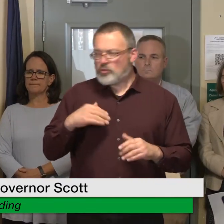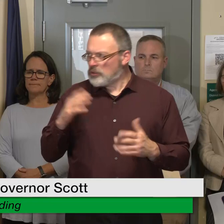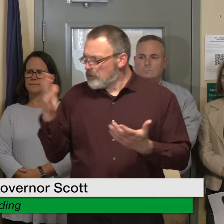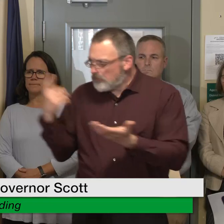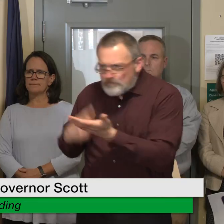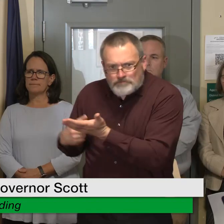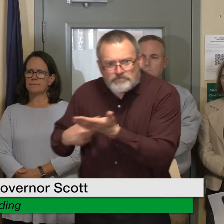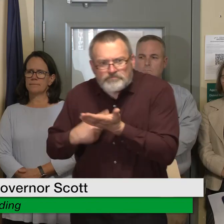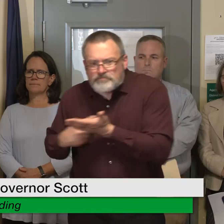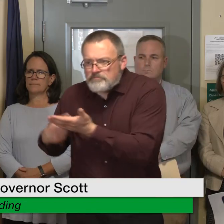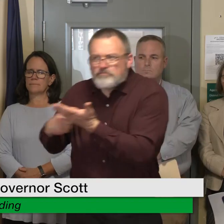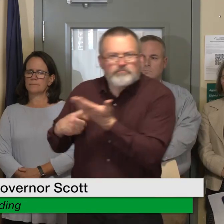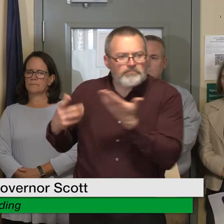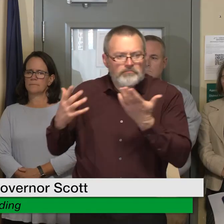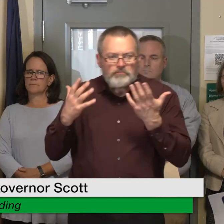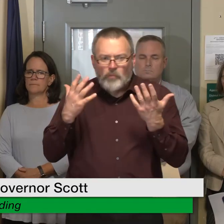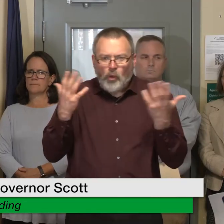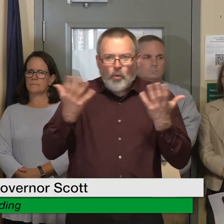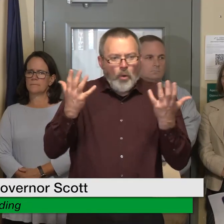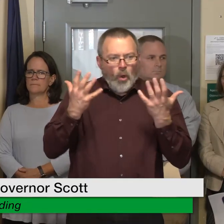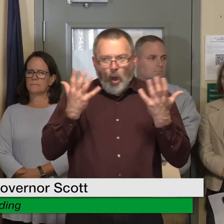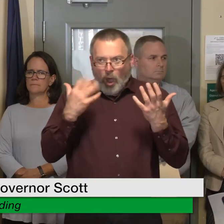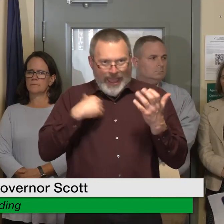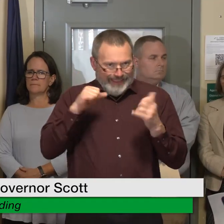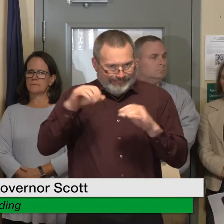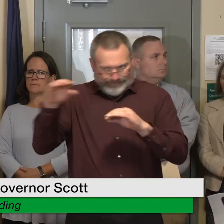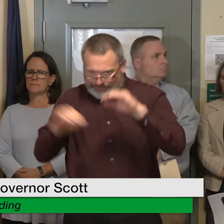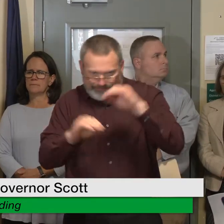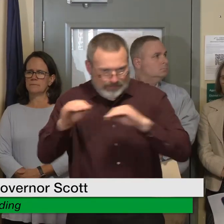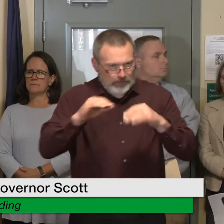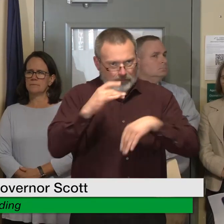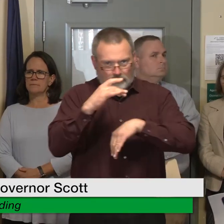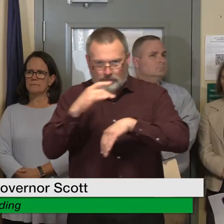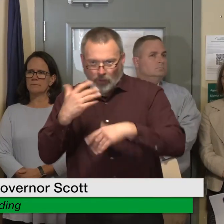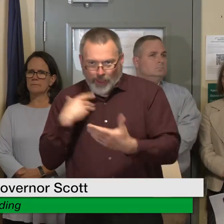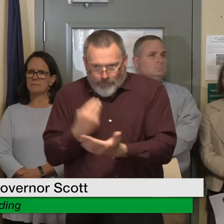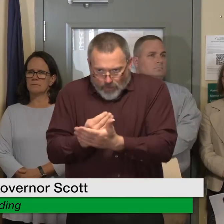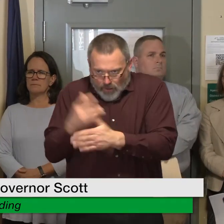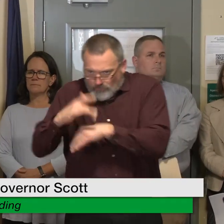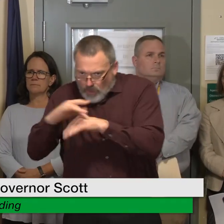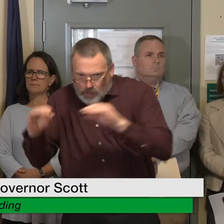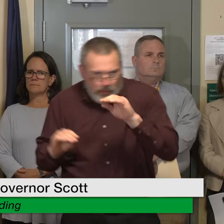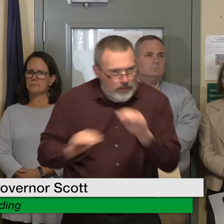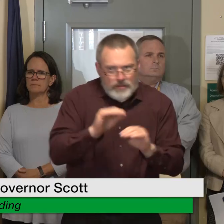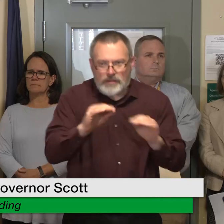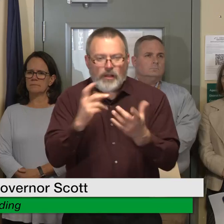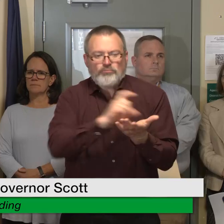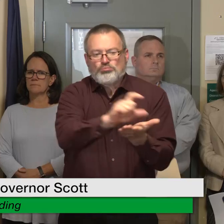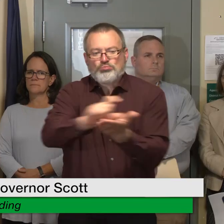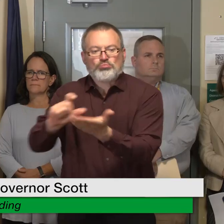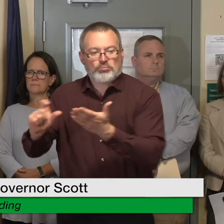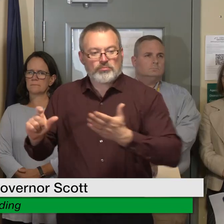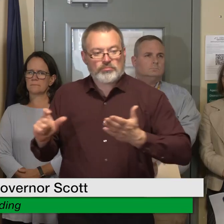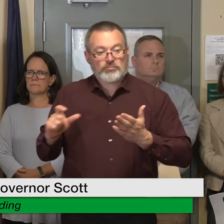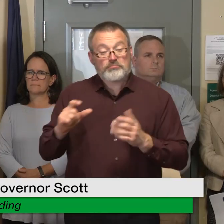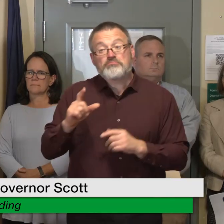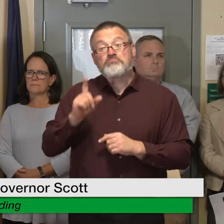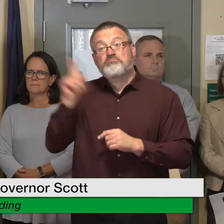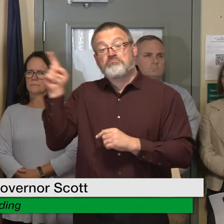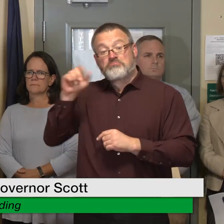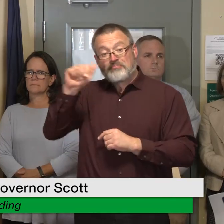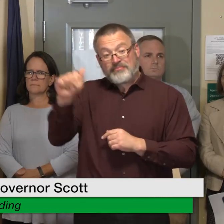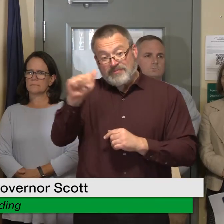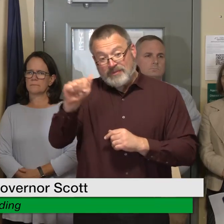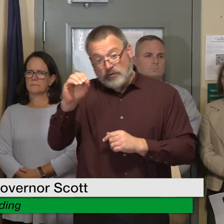pipeline and expedite payments. This includes things like the Agency of Transportation's State Highway